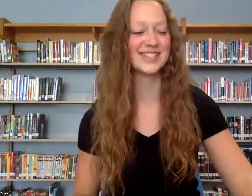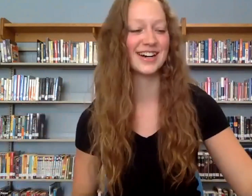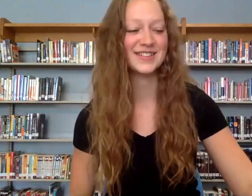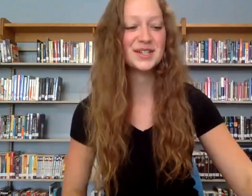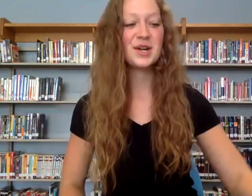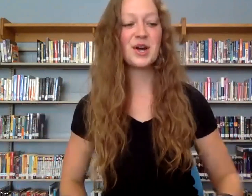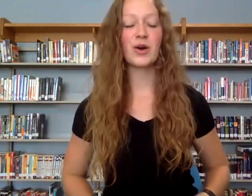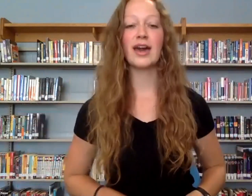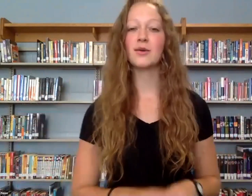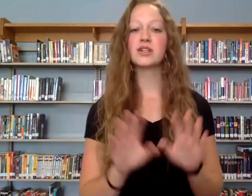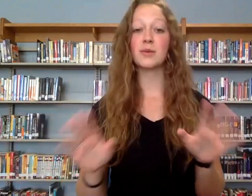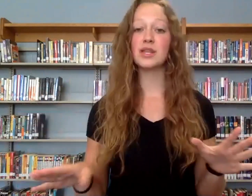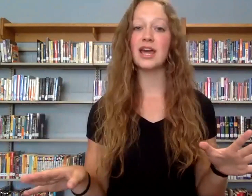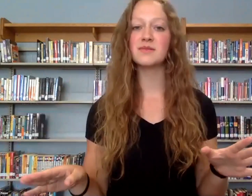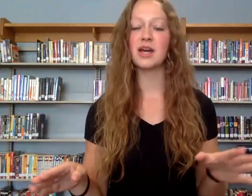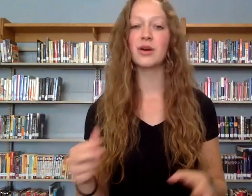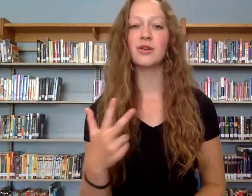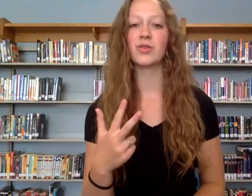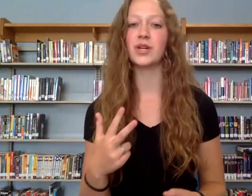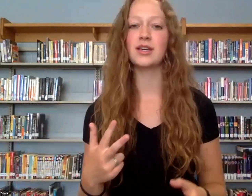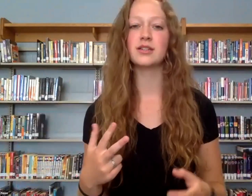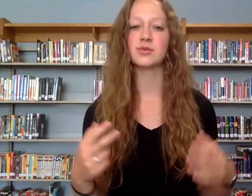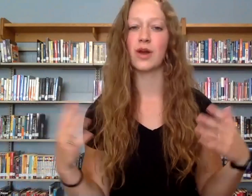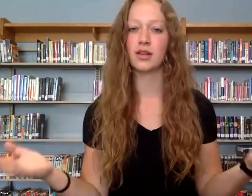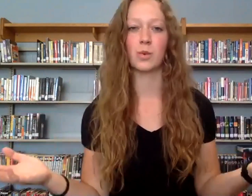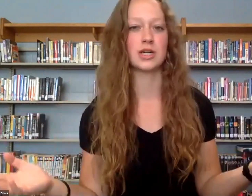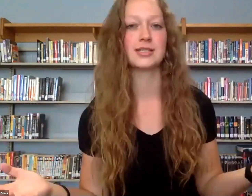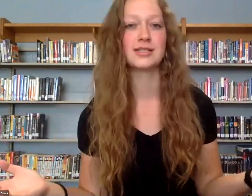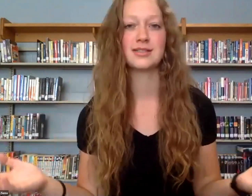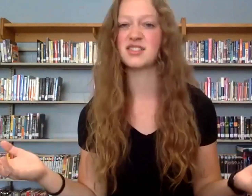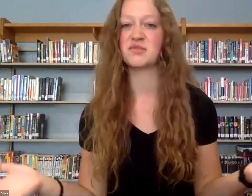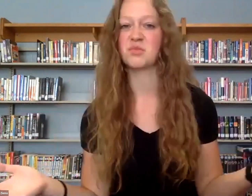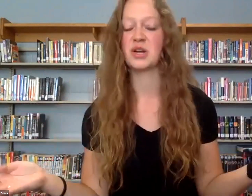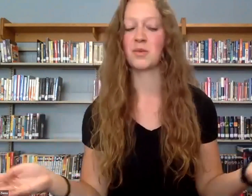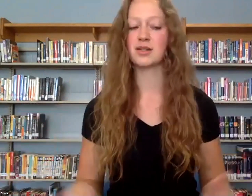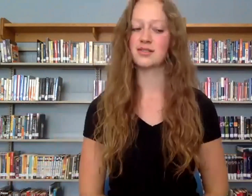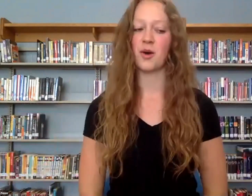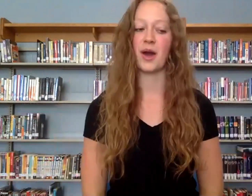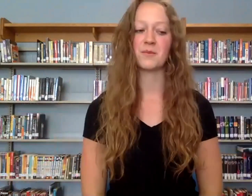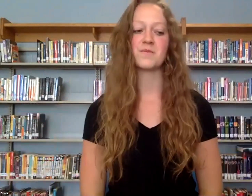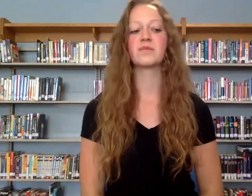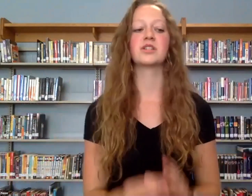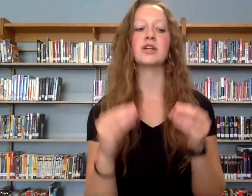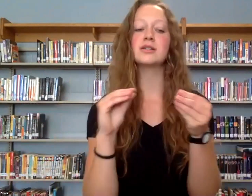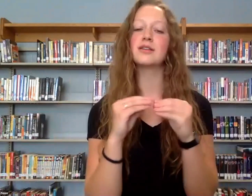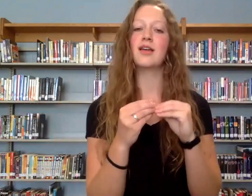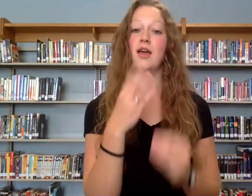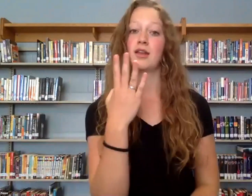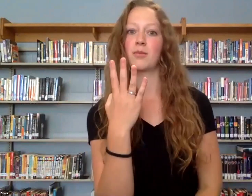So, okay, we're done with names. Now we're going to do 3 just regular words, just random words. Okay, so here's number